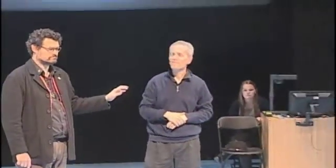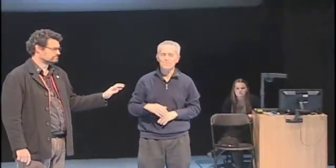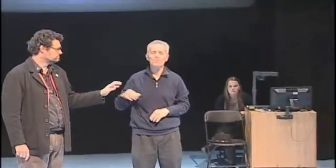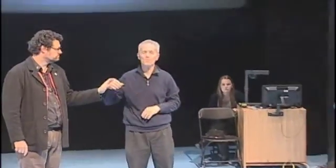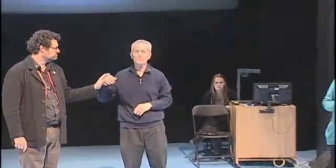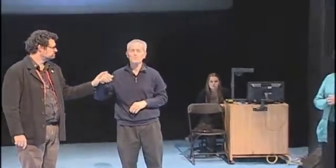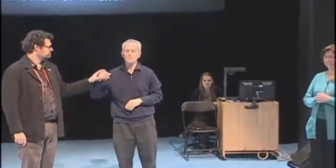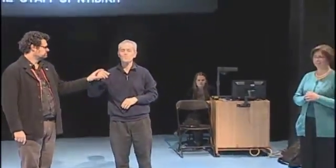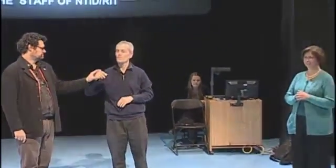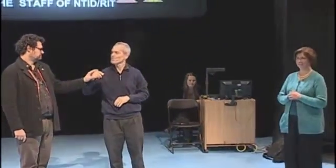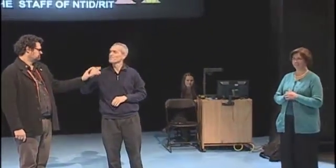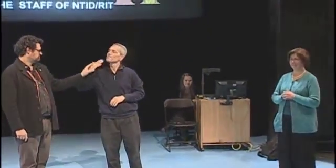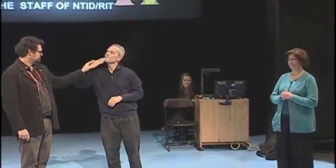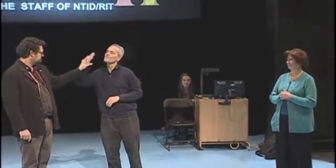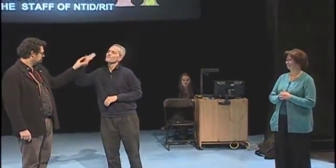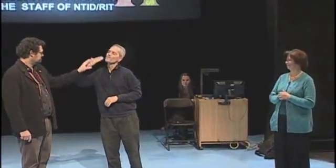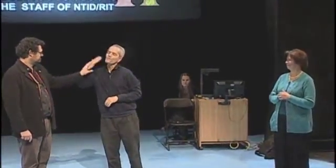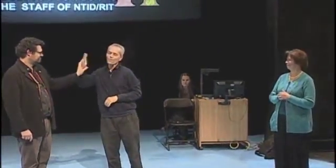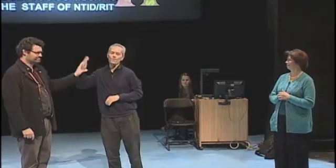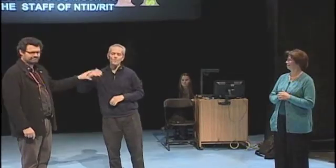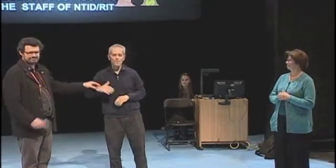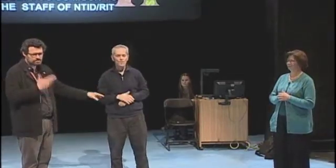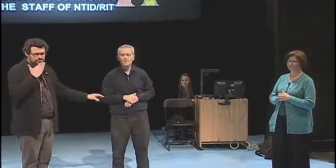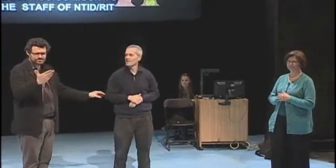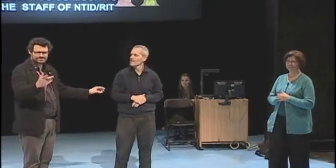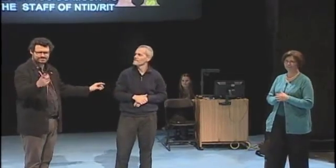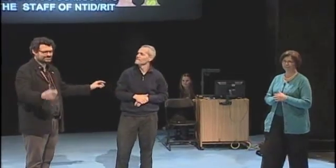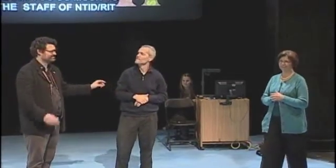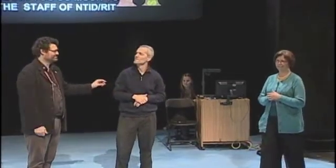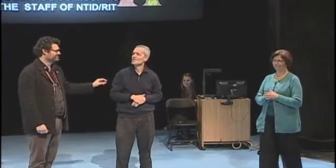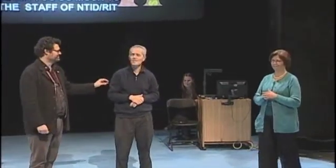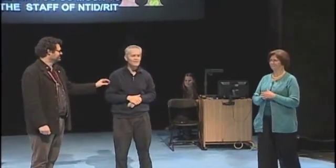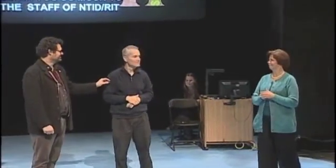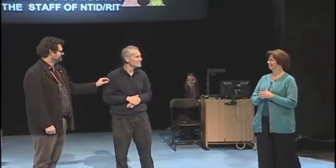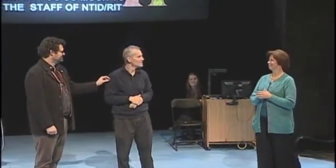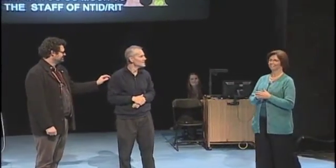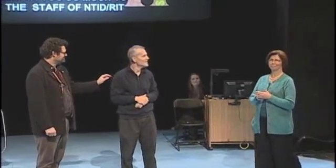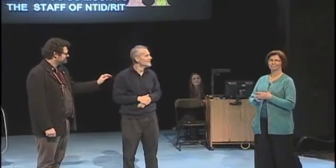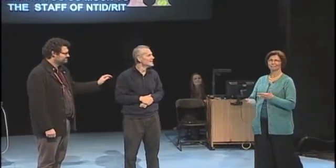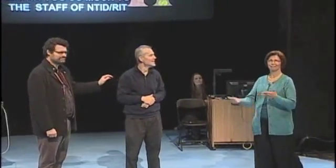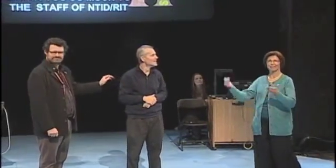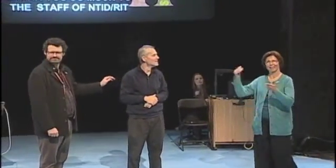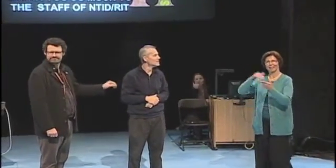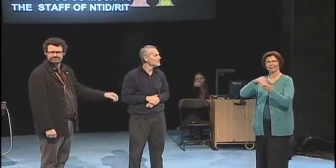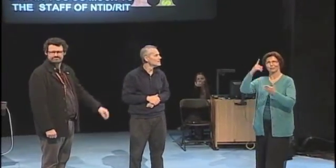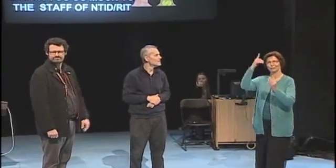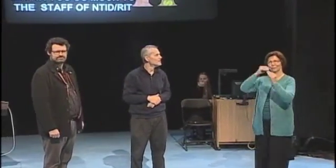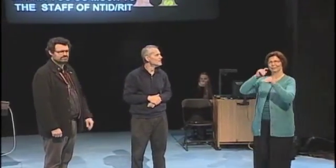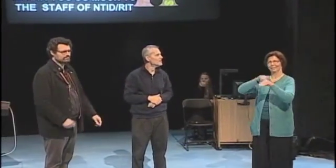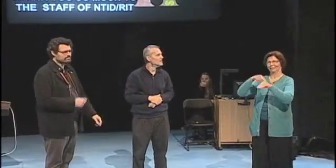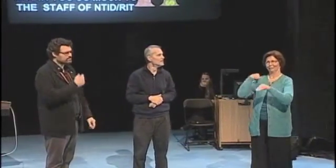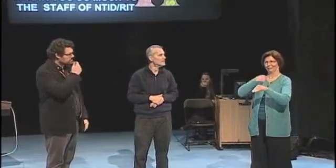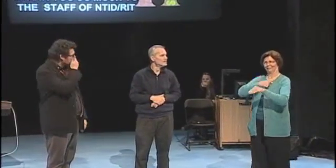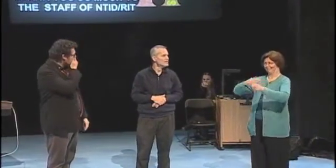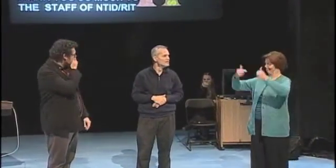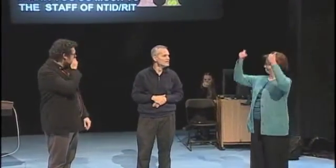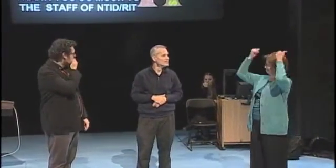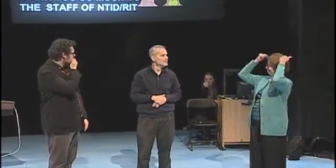I agree with your point that it needs to be a public acknowledgement, not just a quiet piece of the deaf community.